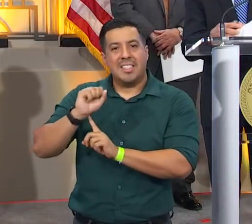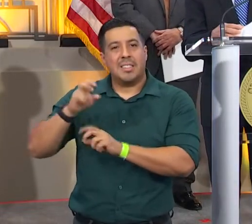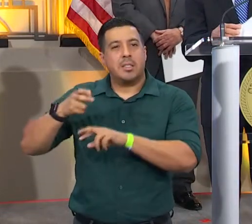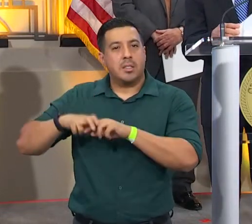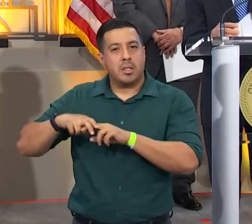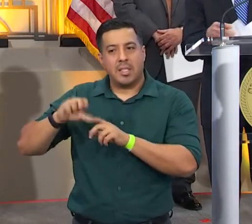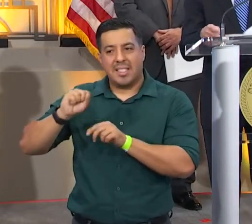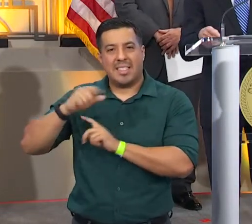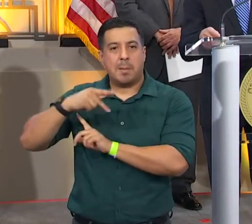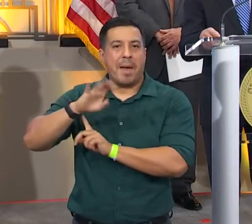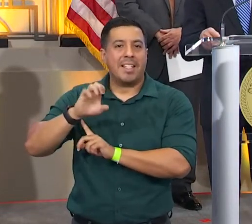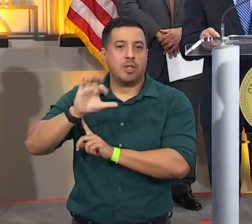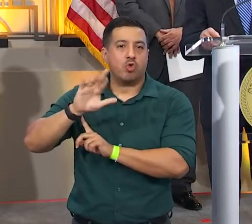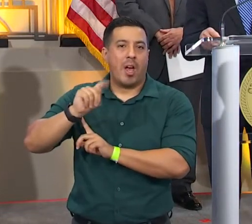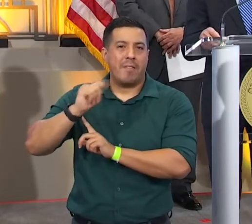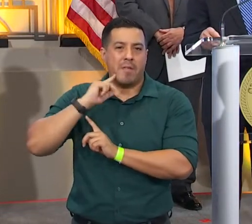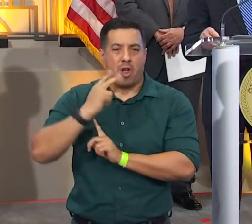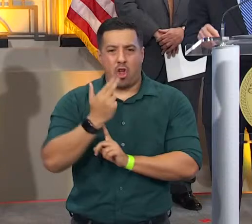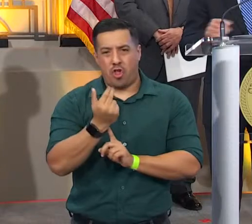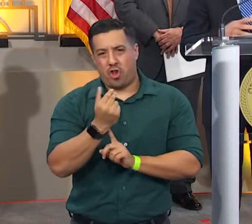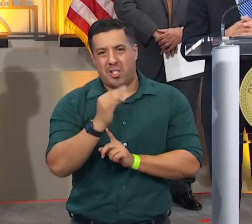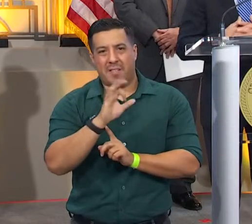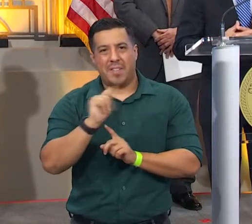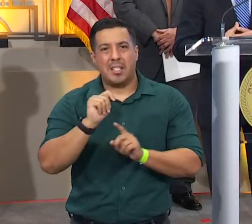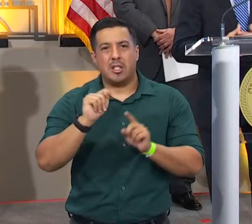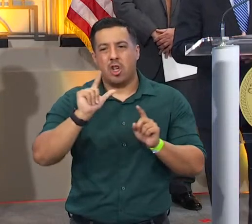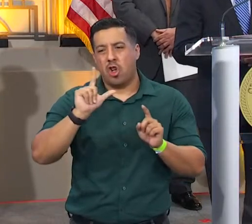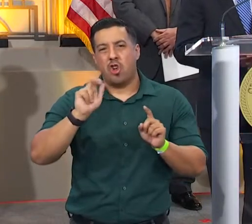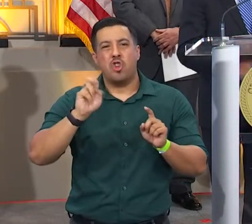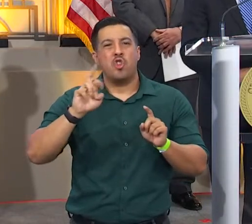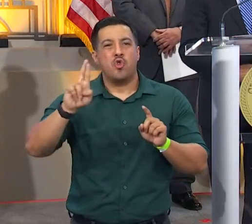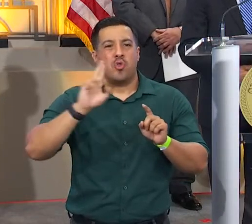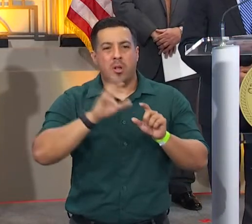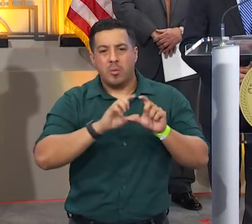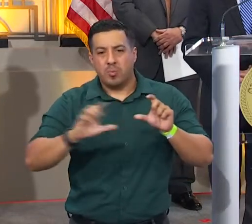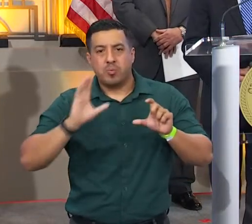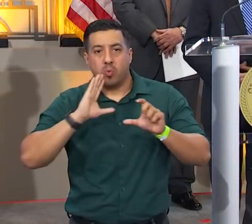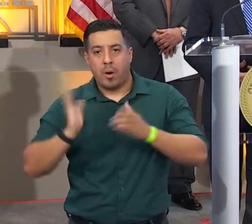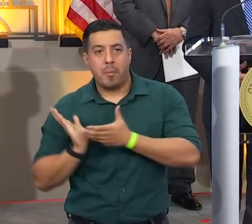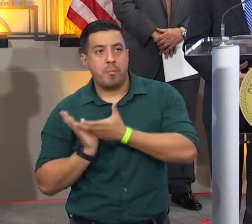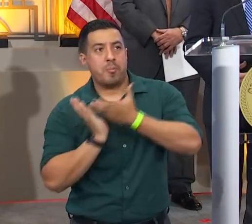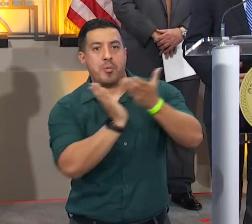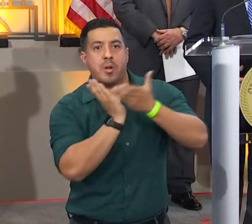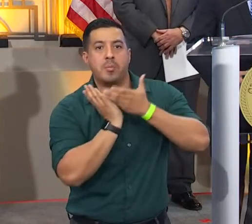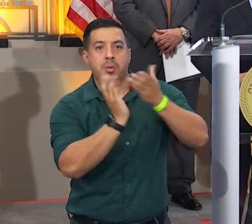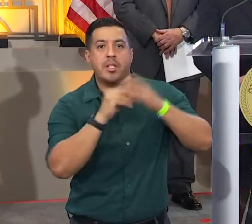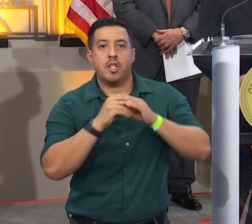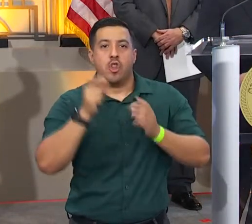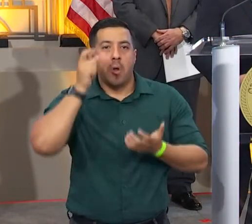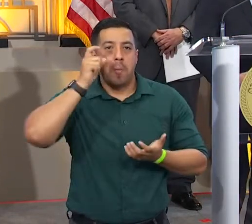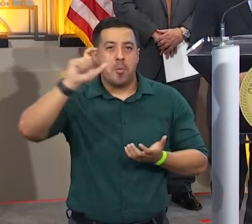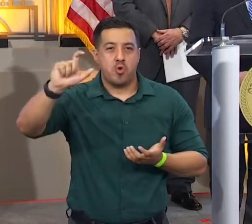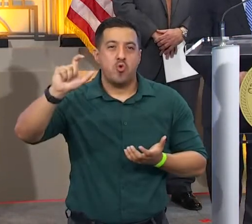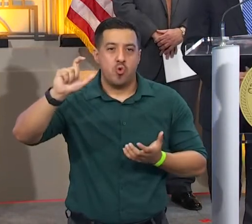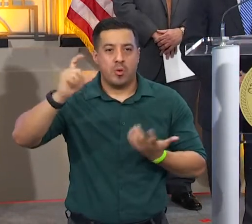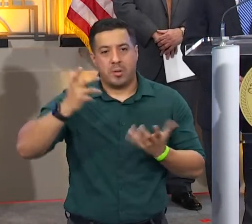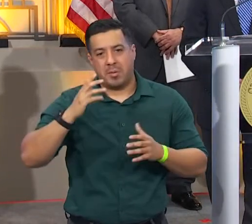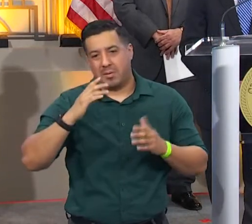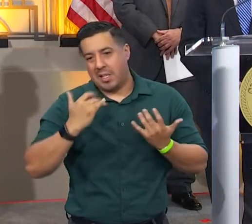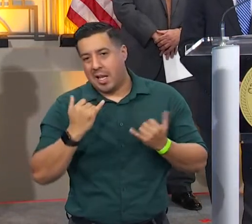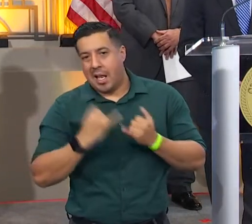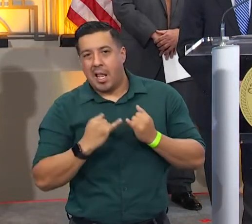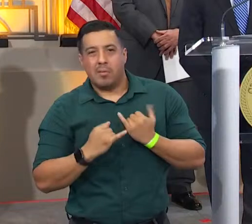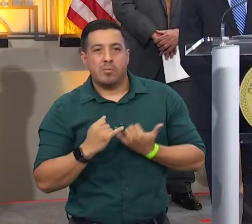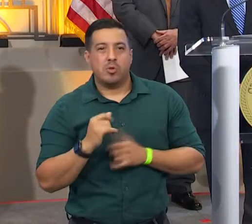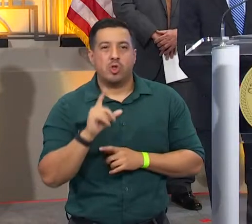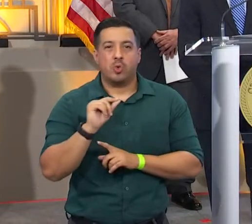a nearly 13-foot lunar tall lander that will deliver cargo to the moon as early as the late